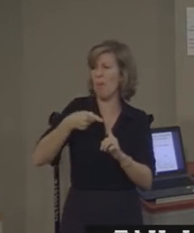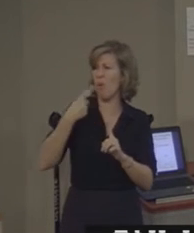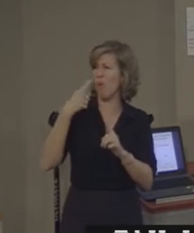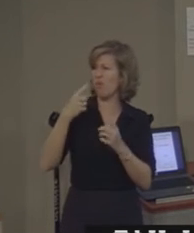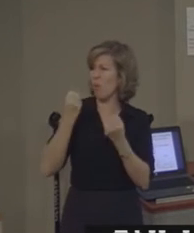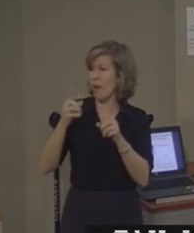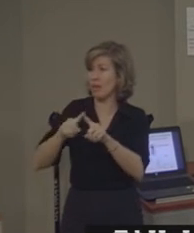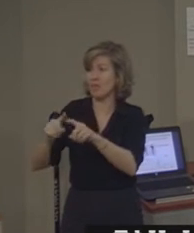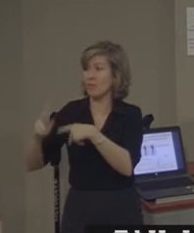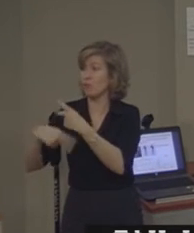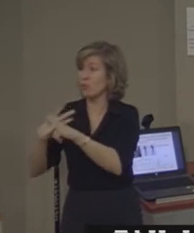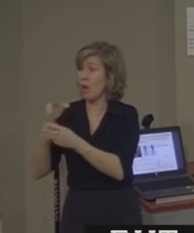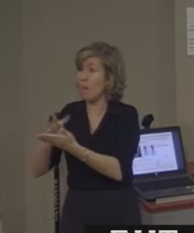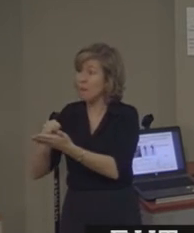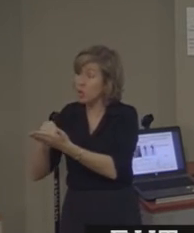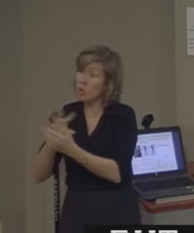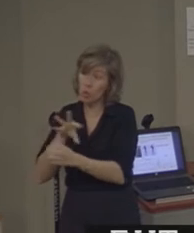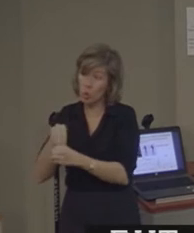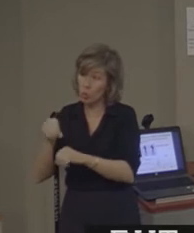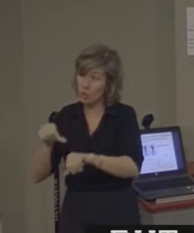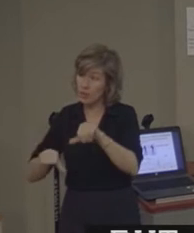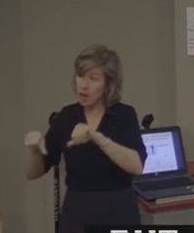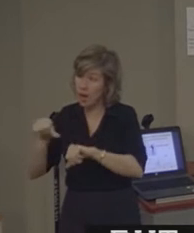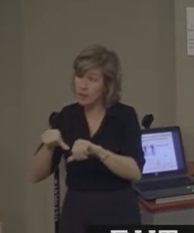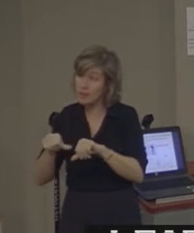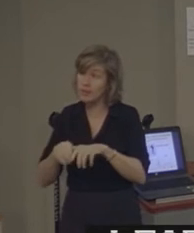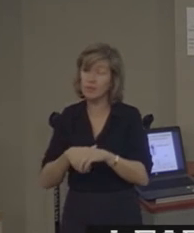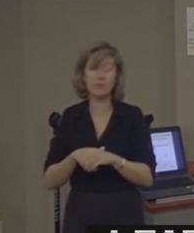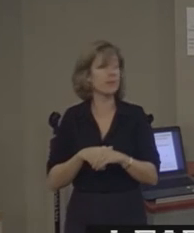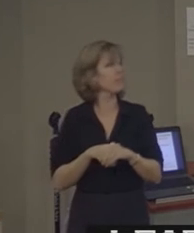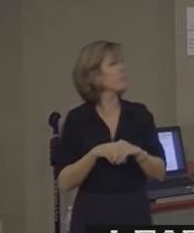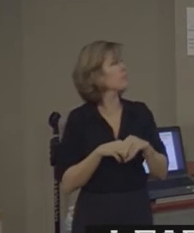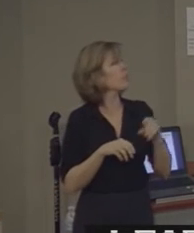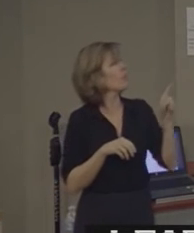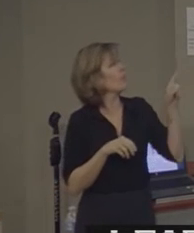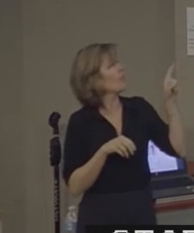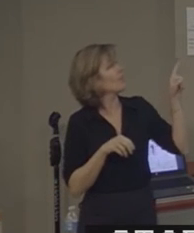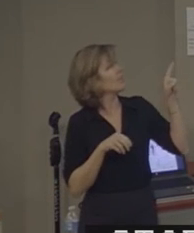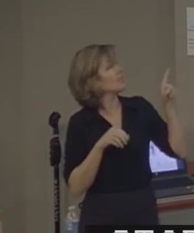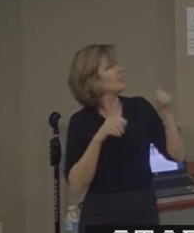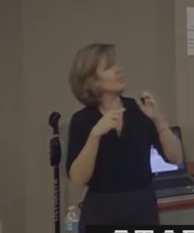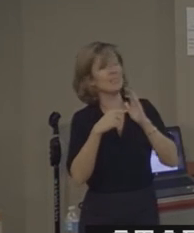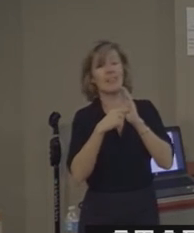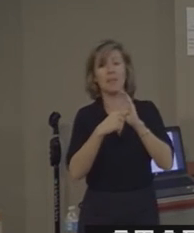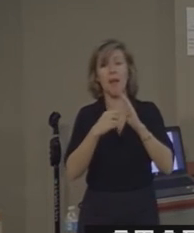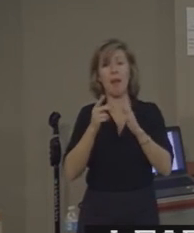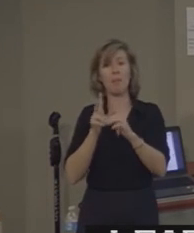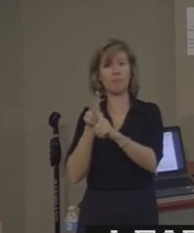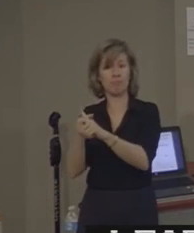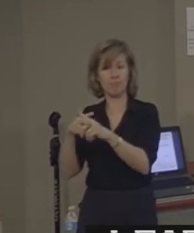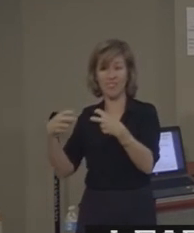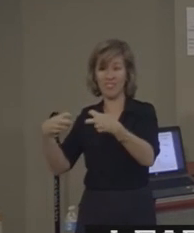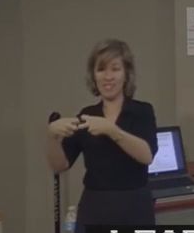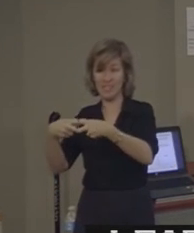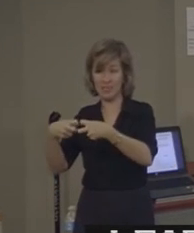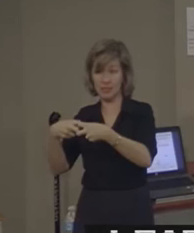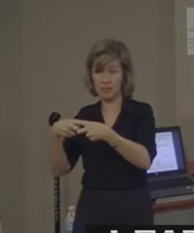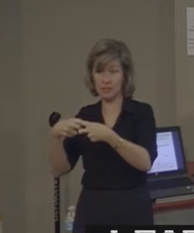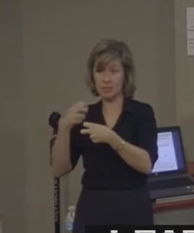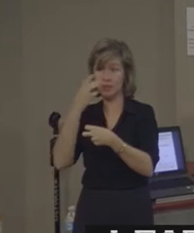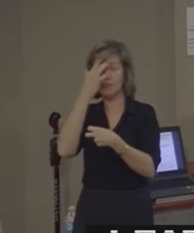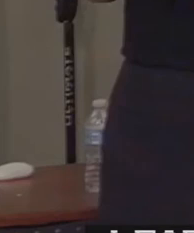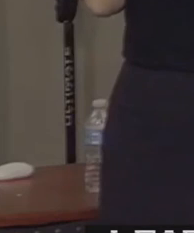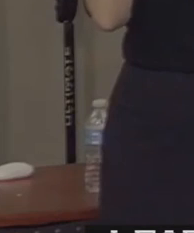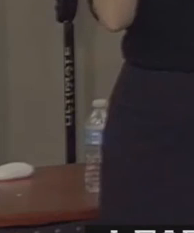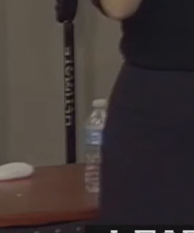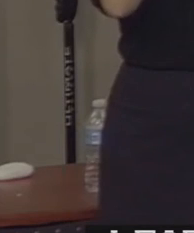some kinds of science learning. And this example is moving to physics as a domain of study,